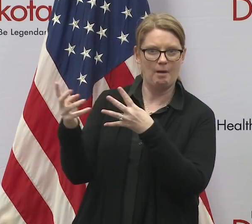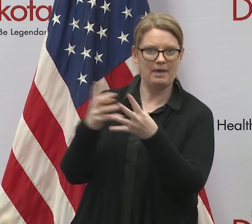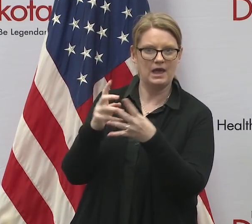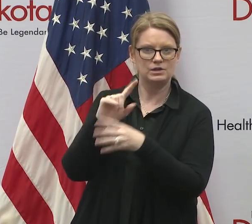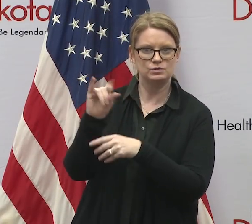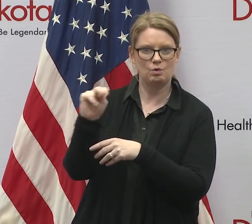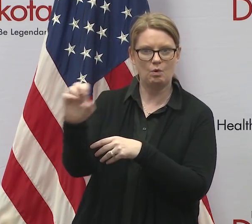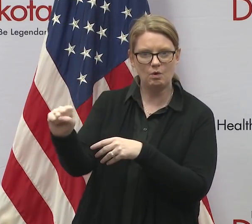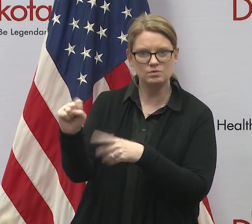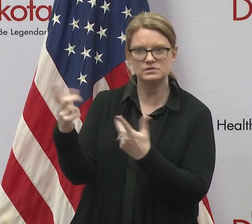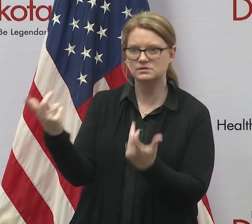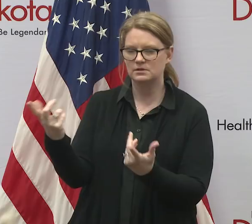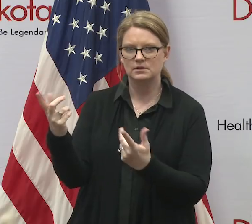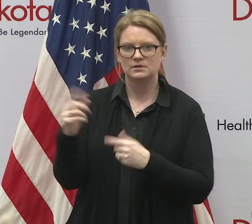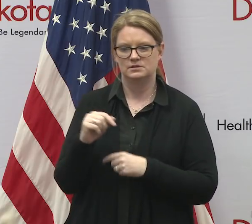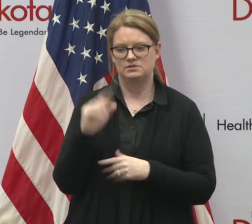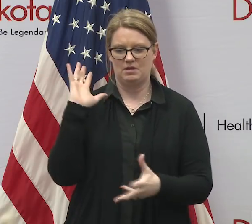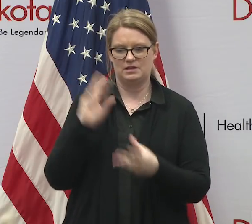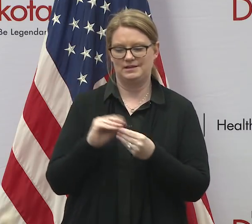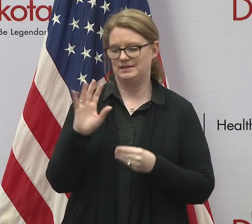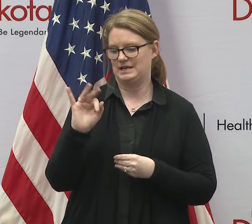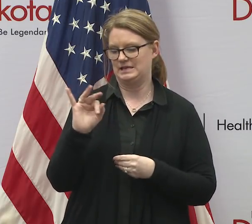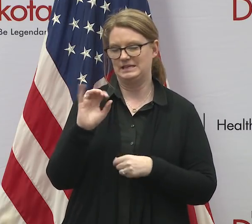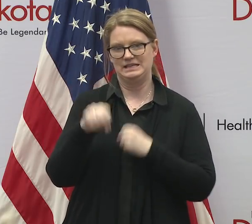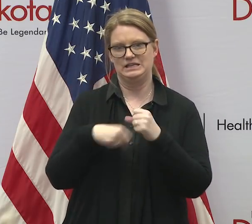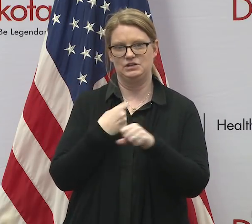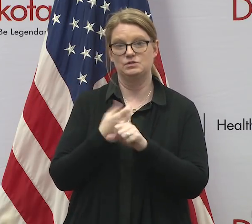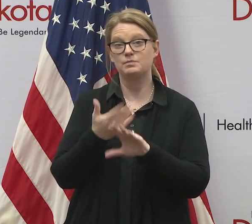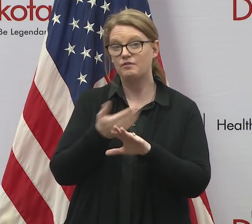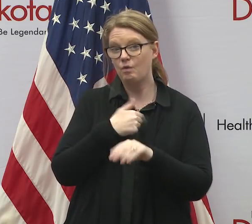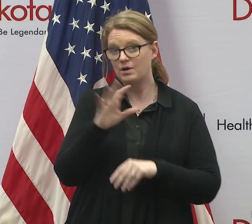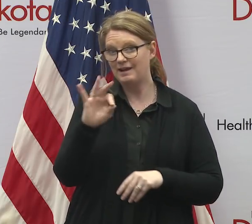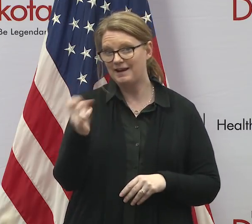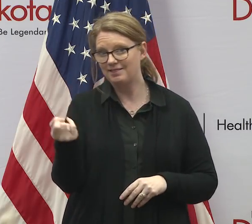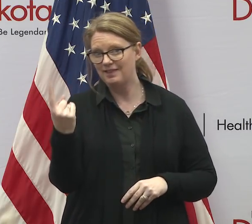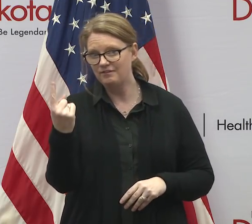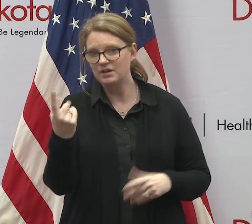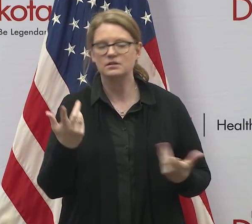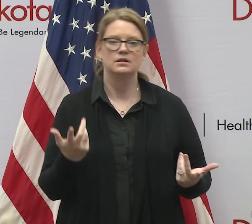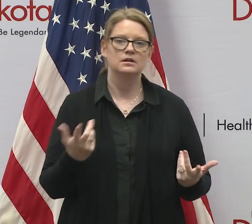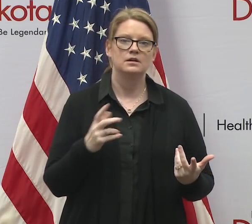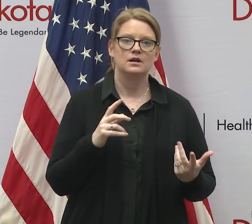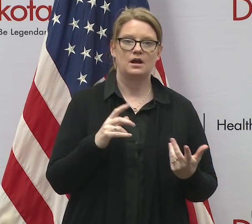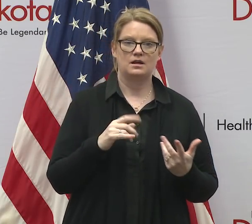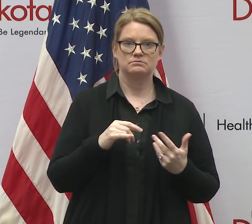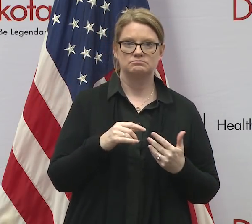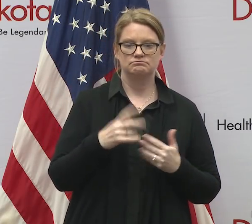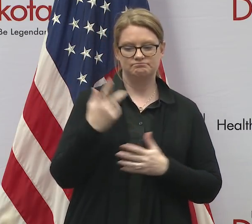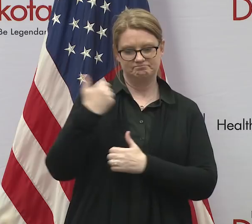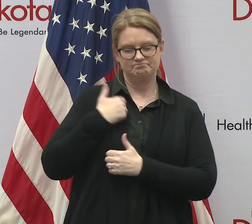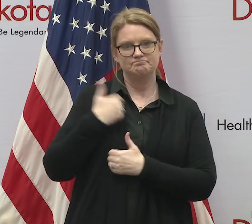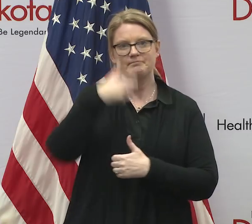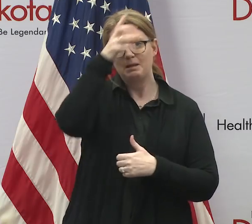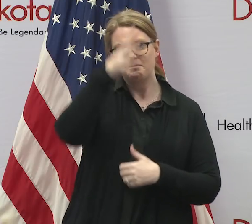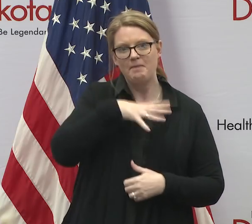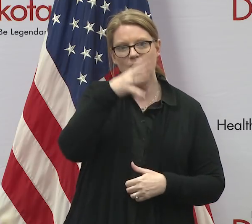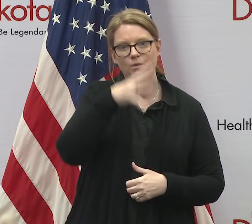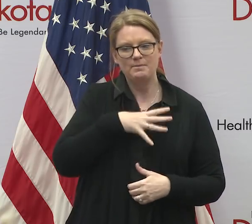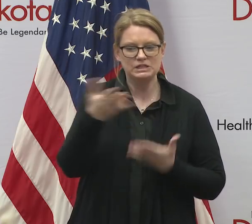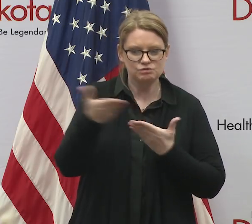So this is going on 19 years, pre-9/11, when we've had Guards, men and women serving around the